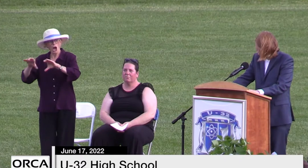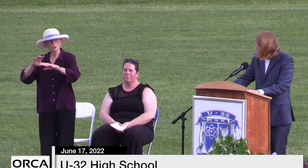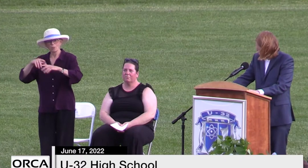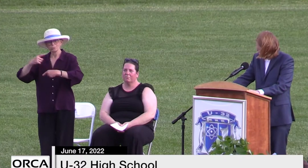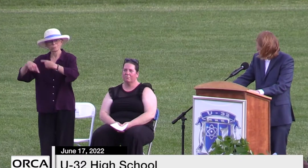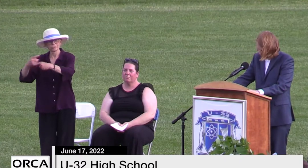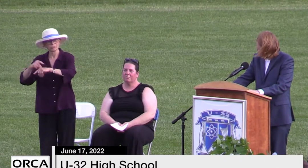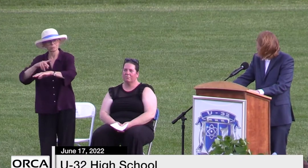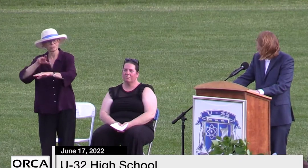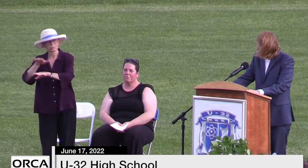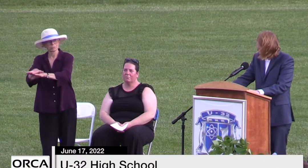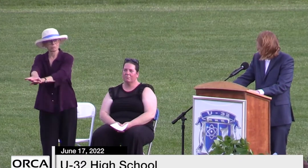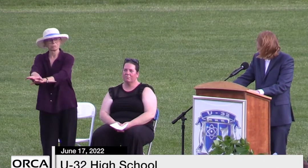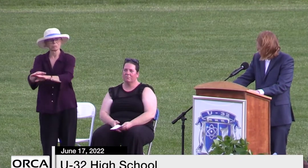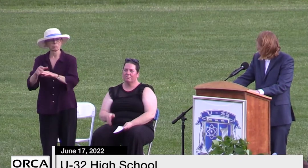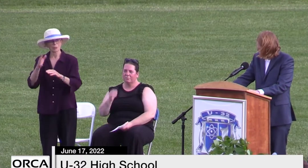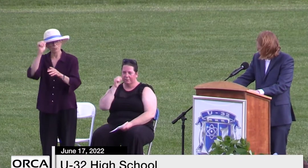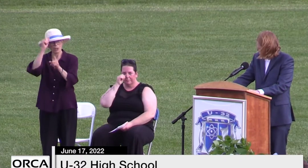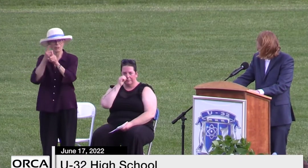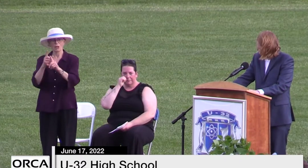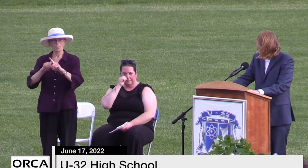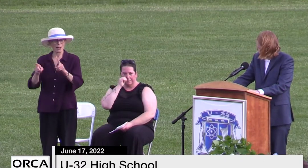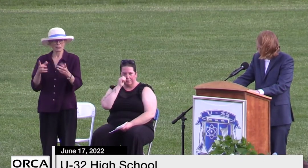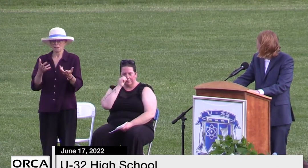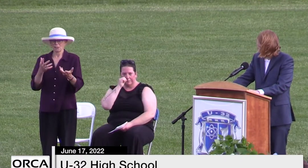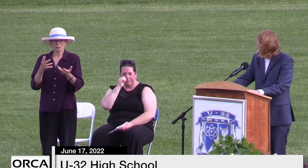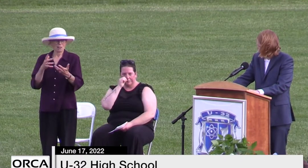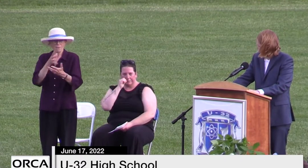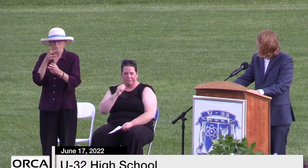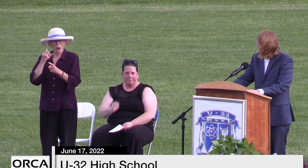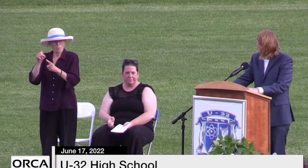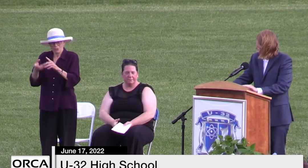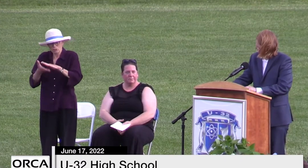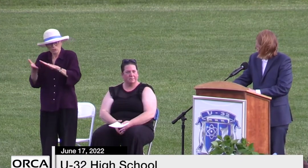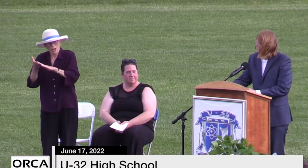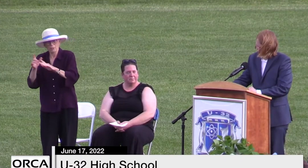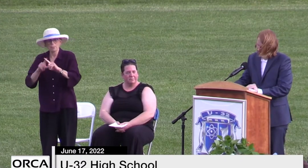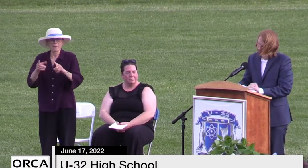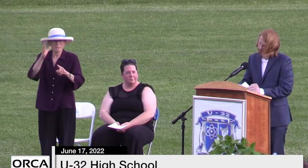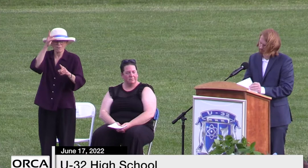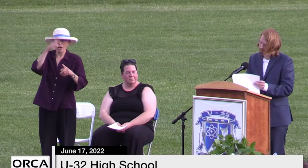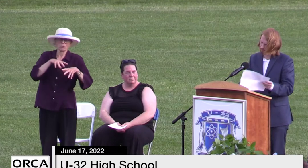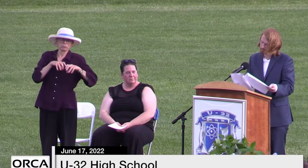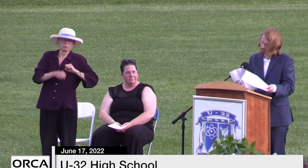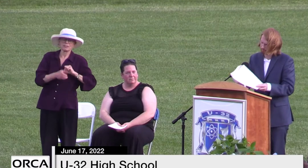mourned a bit, there still had to be work done on the farm. However, his dad was never the same after that tragic day.